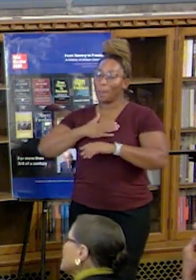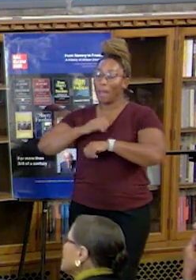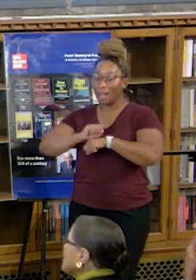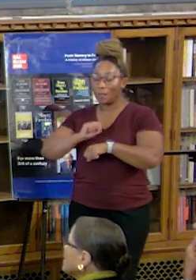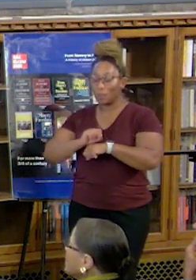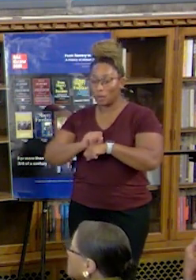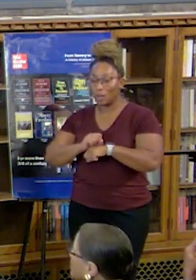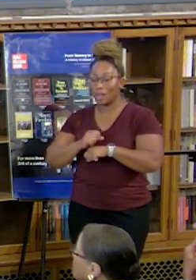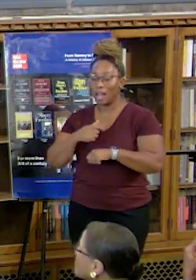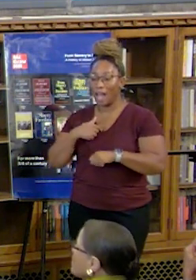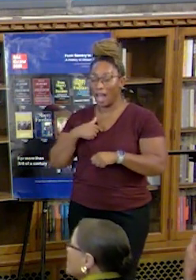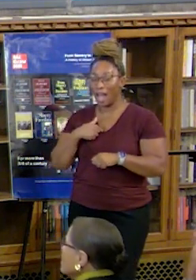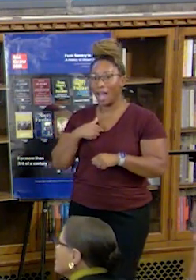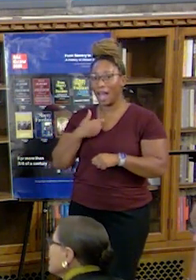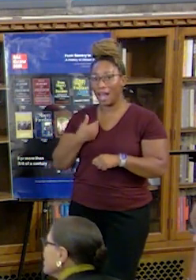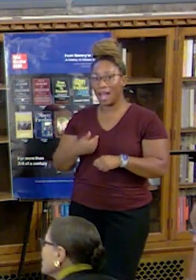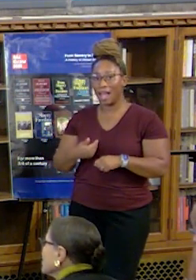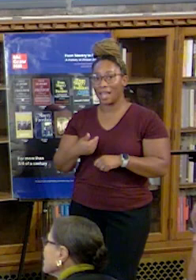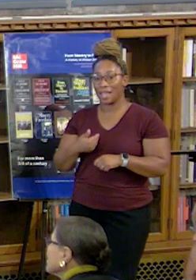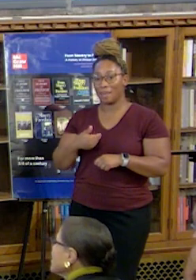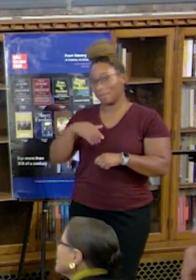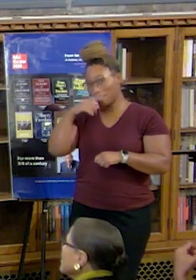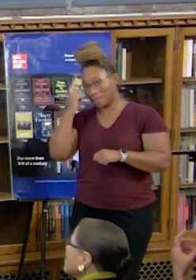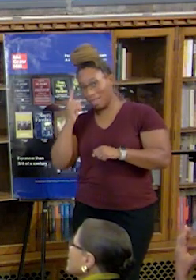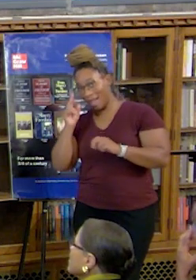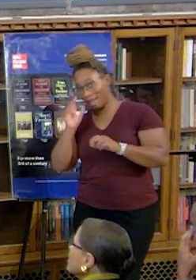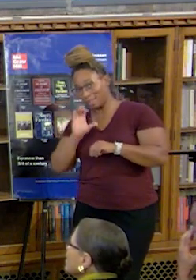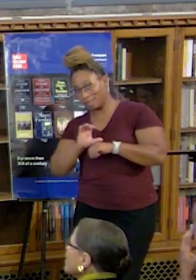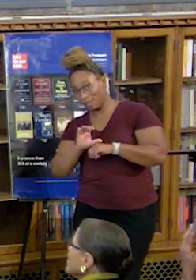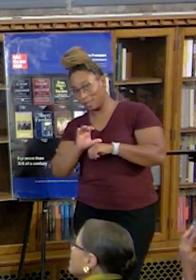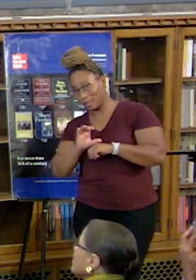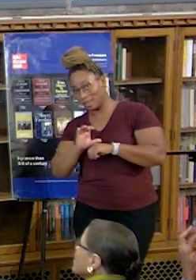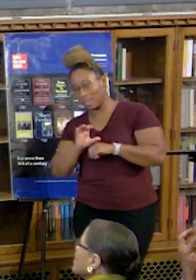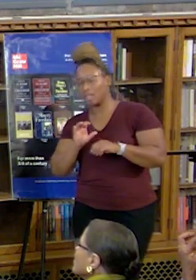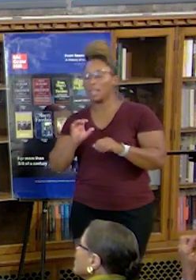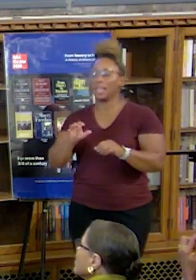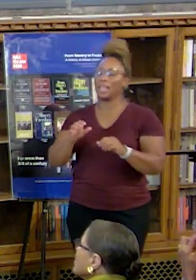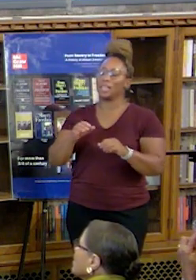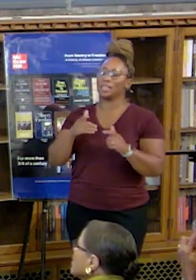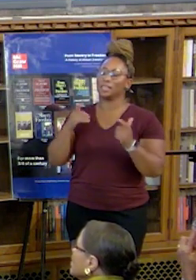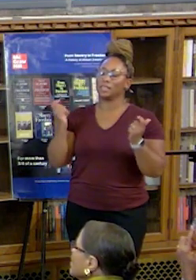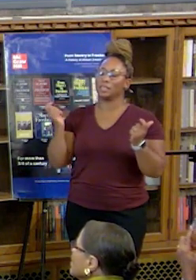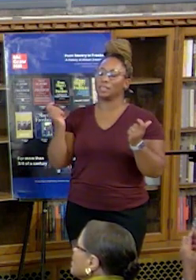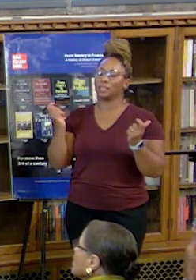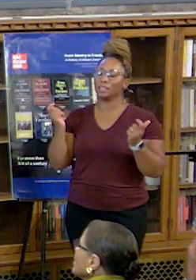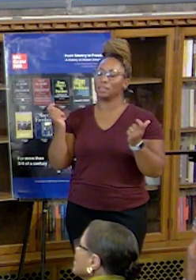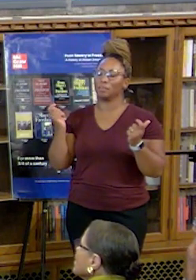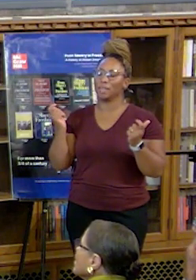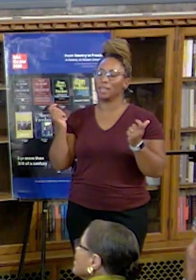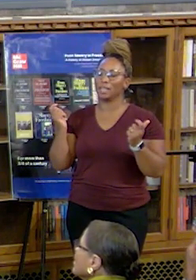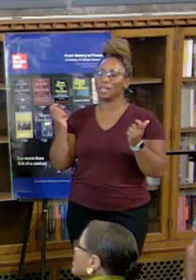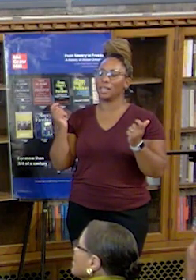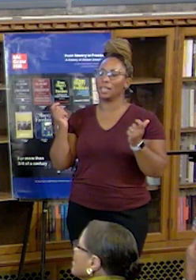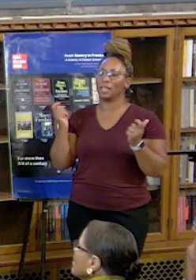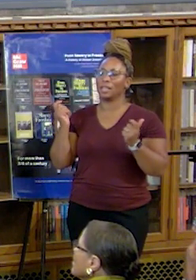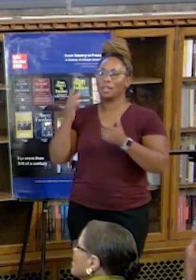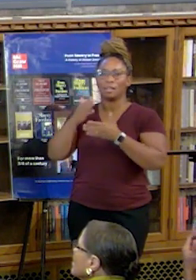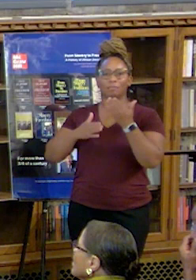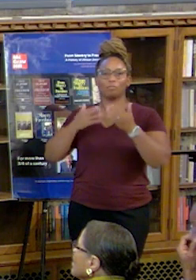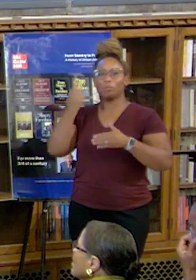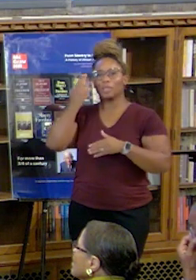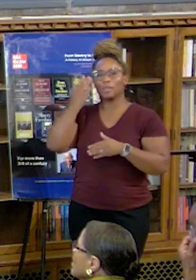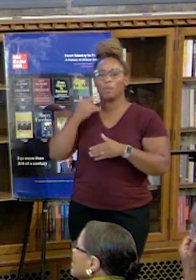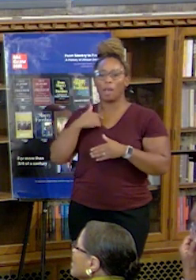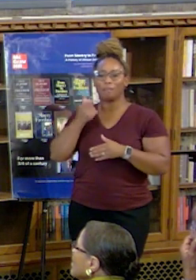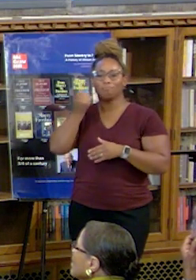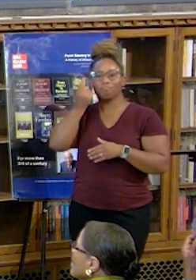gr I am the black church is a huge aspect of how I come